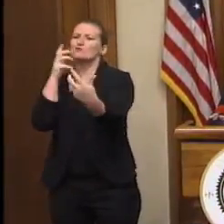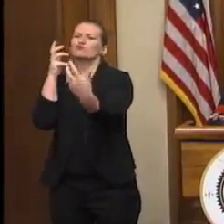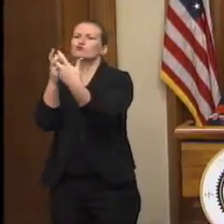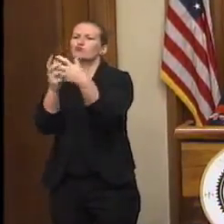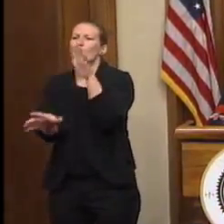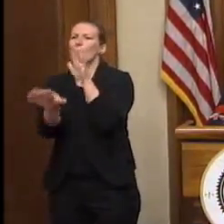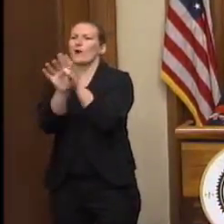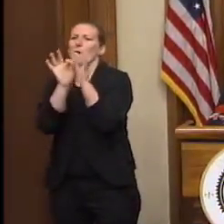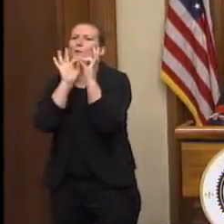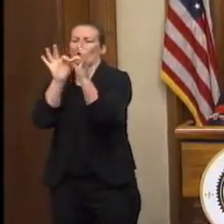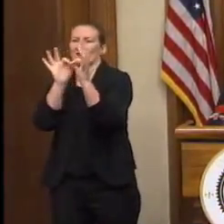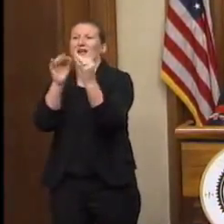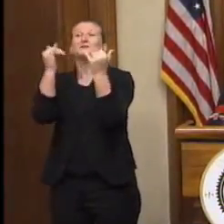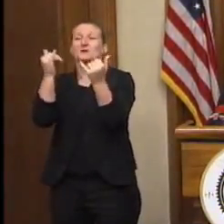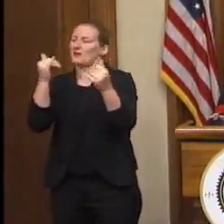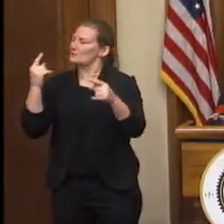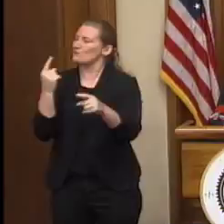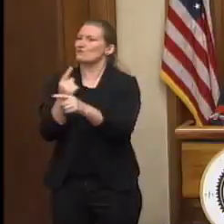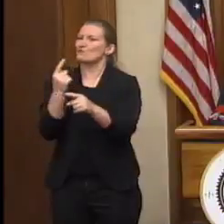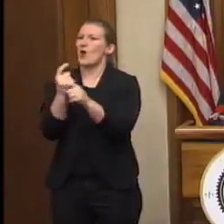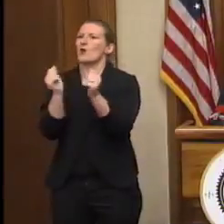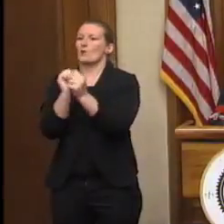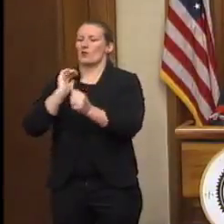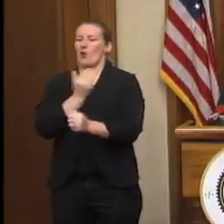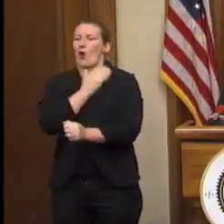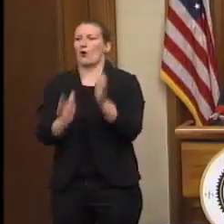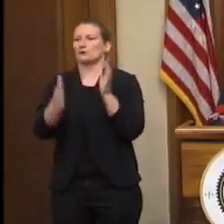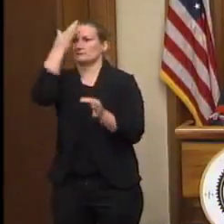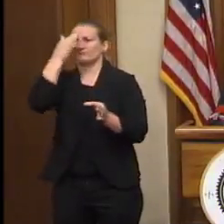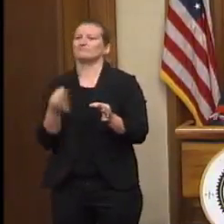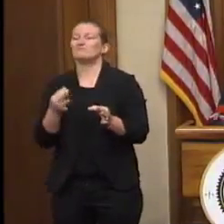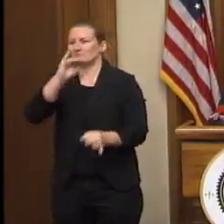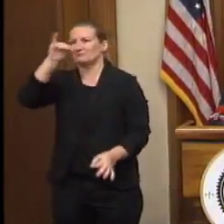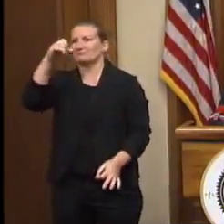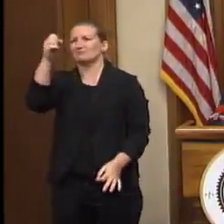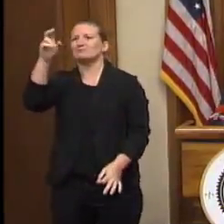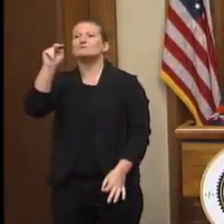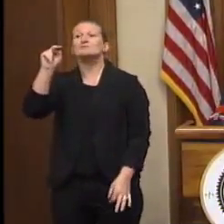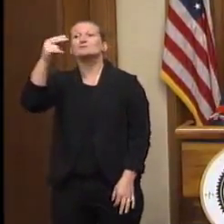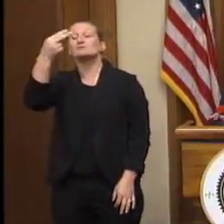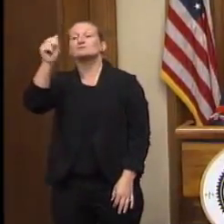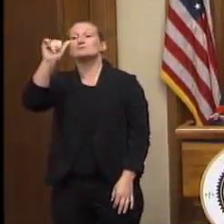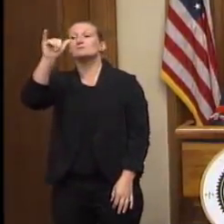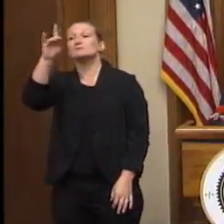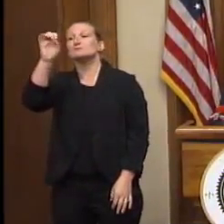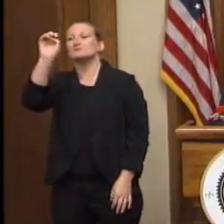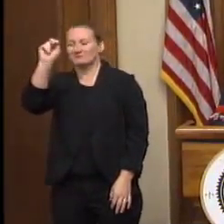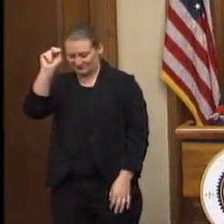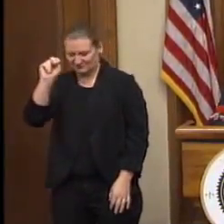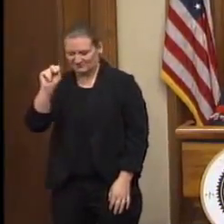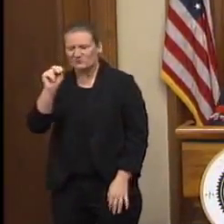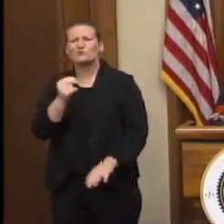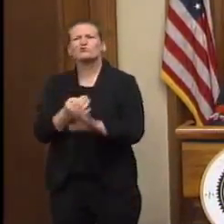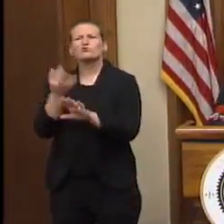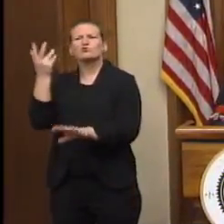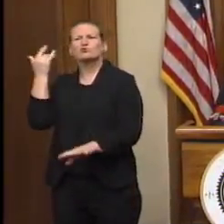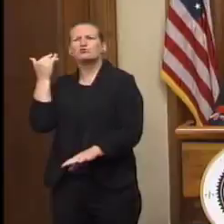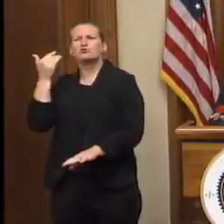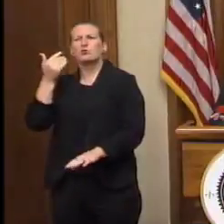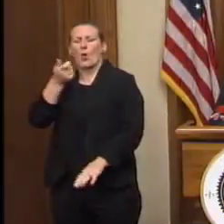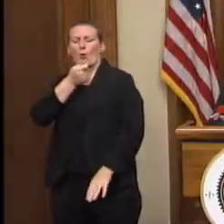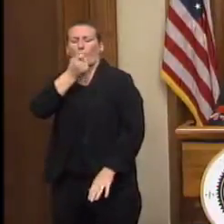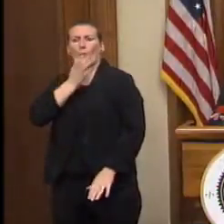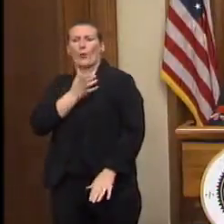Hayden. In April, when we started this process, a reporter asked me, "What are you looking for in a police